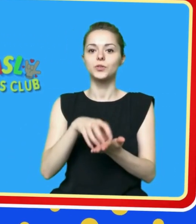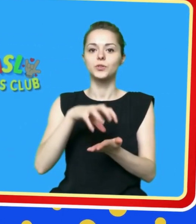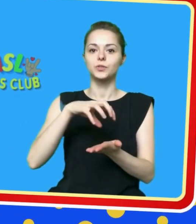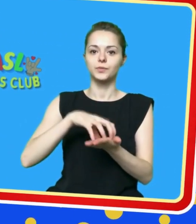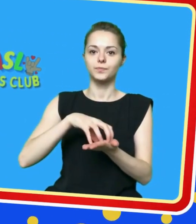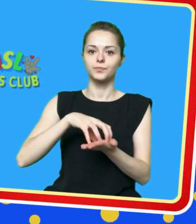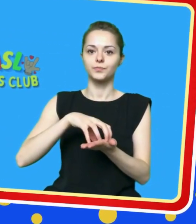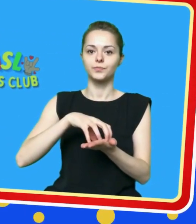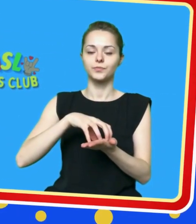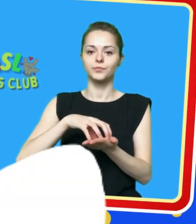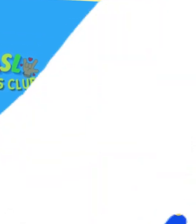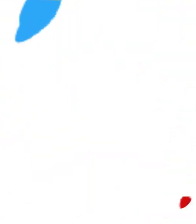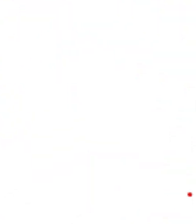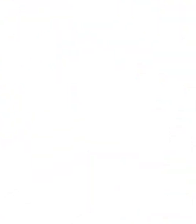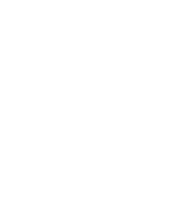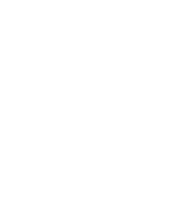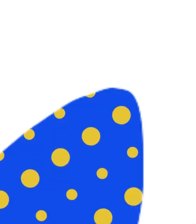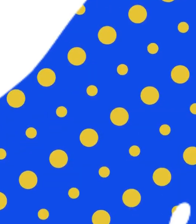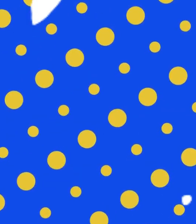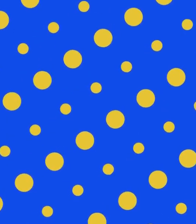It's cookies.